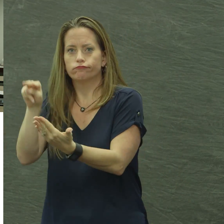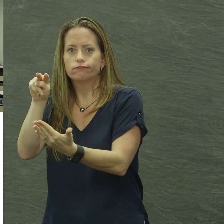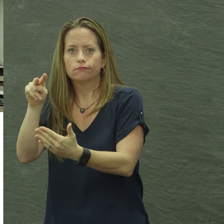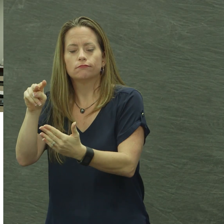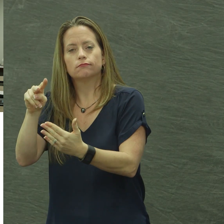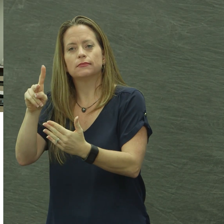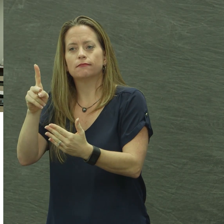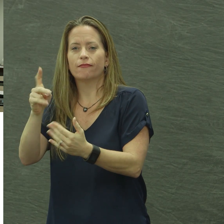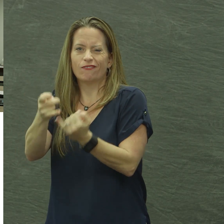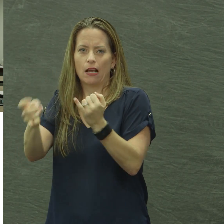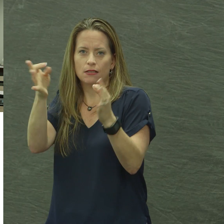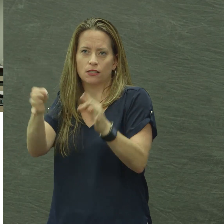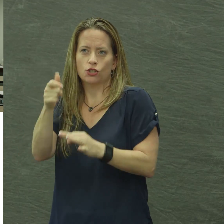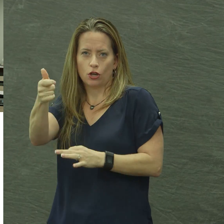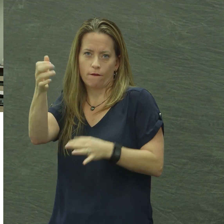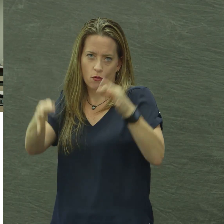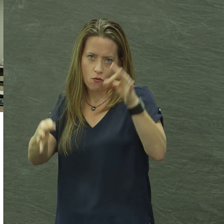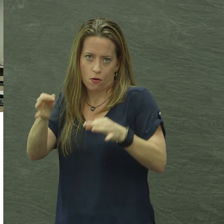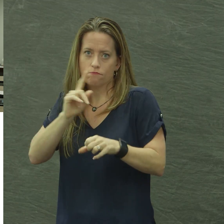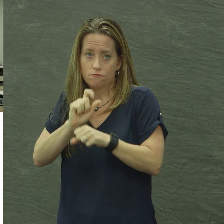Okay.